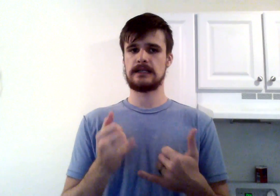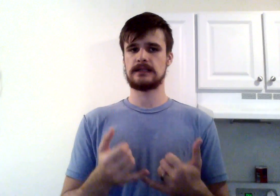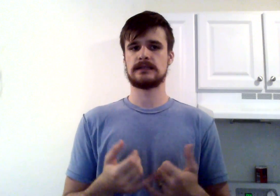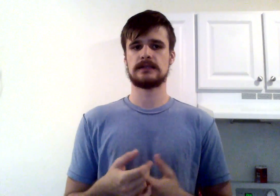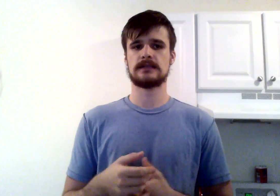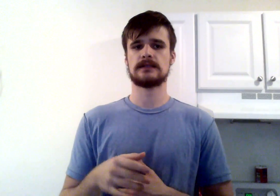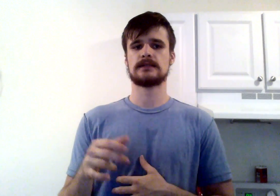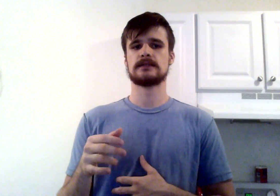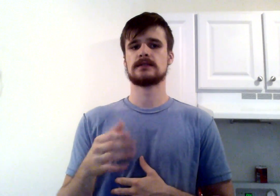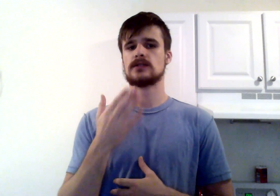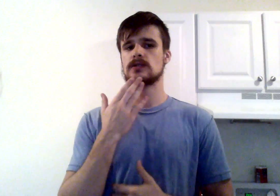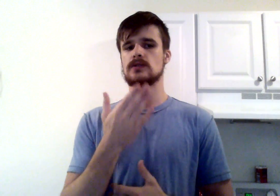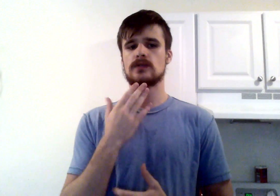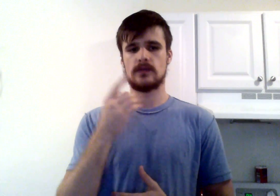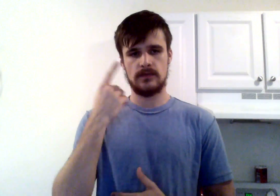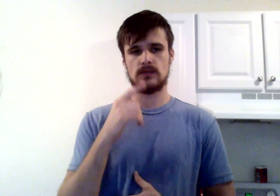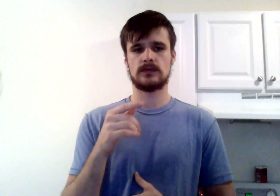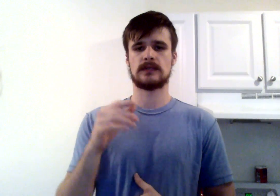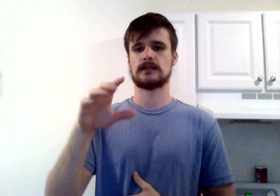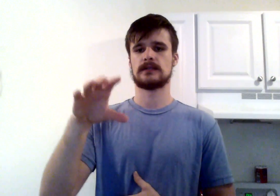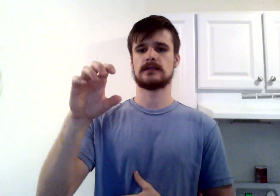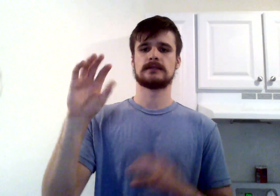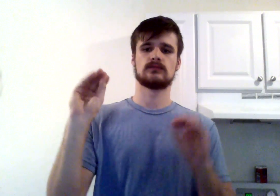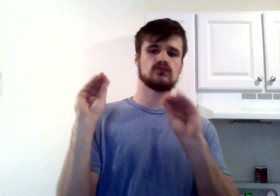and goes to or. The we is high, the or is low. So you go,